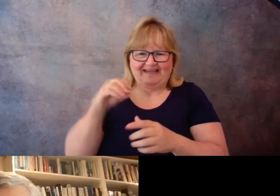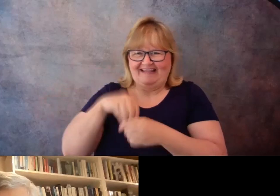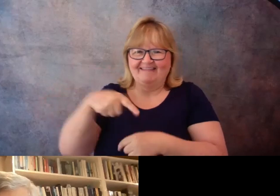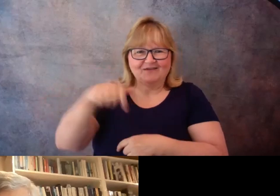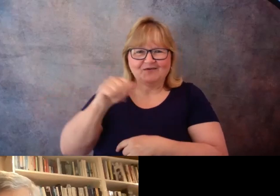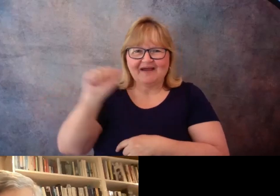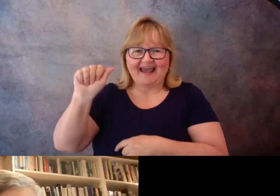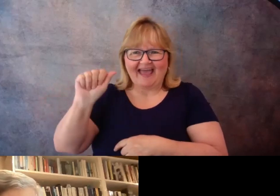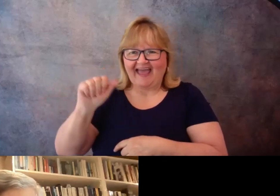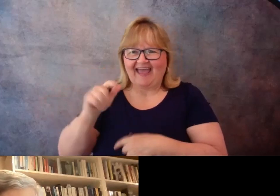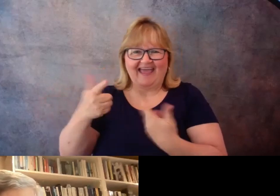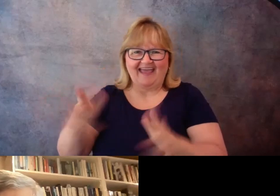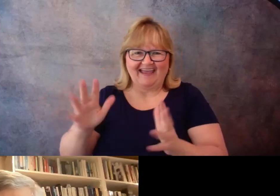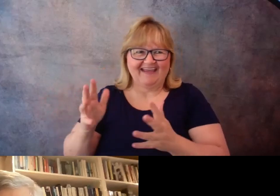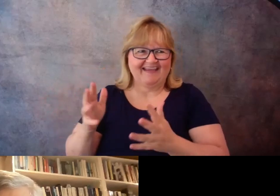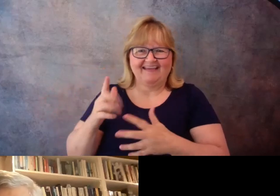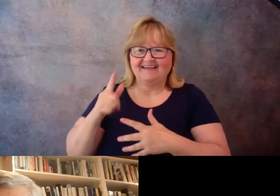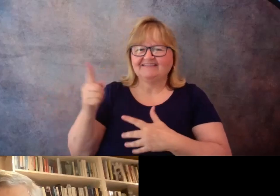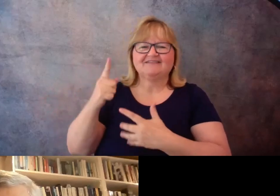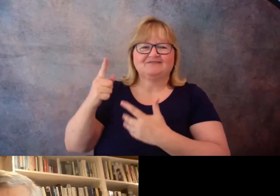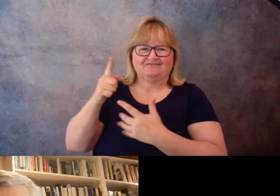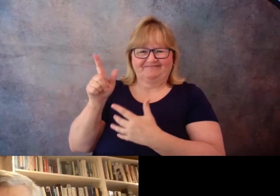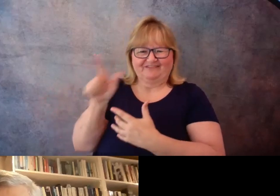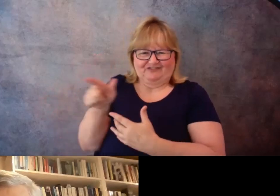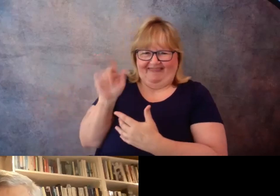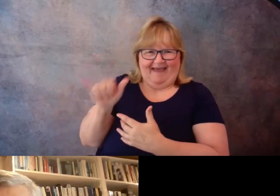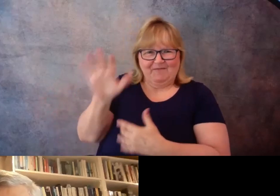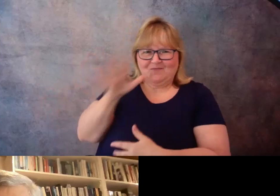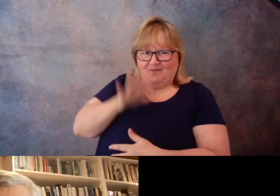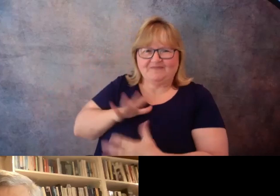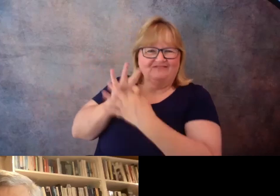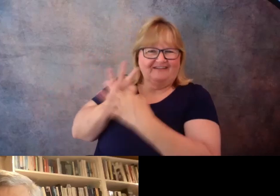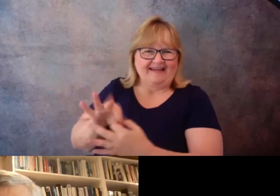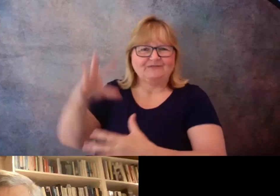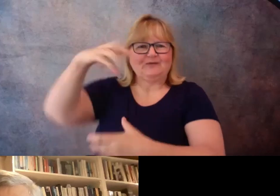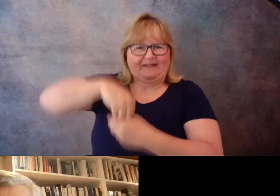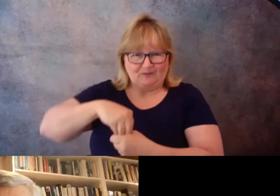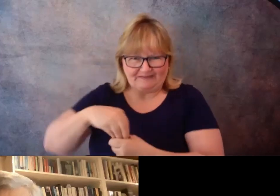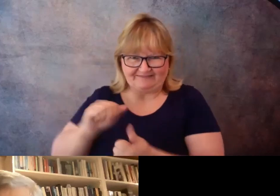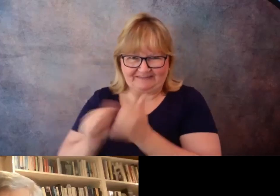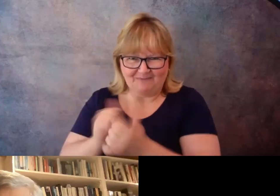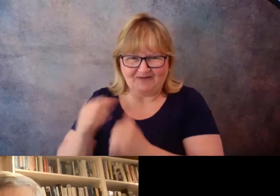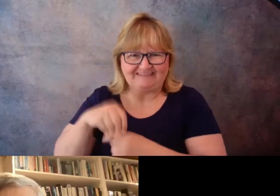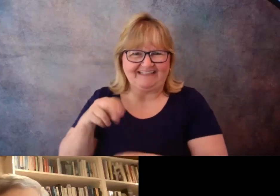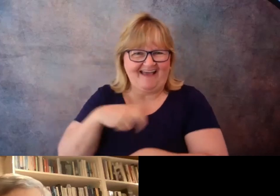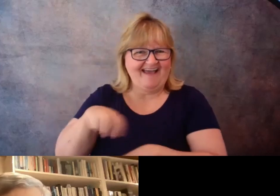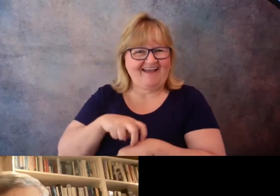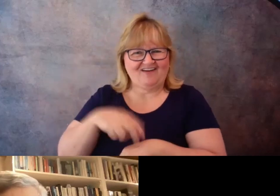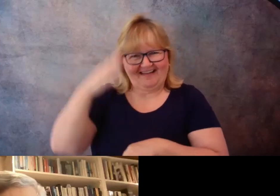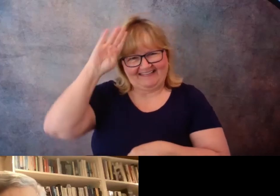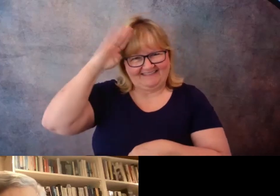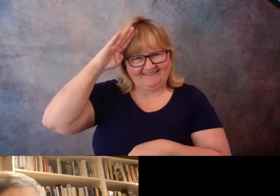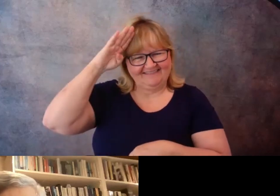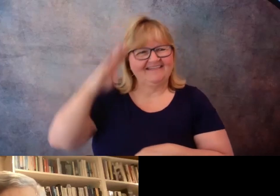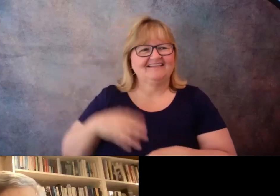for inclusive sport in Ireland. So very nice to have her join us too. Thank you for welcoming colleagues both